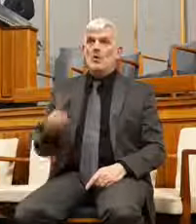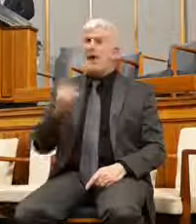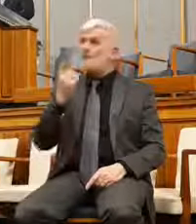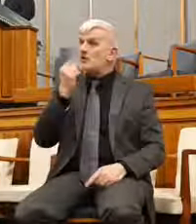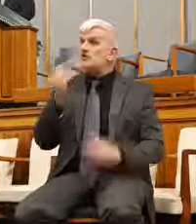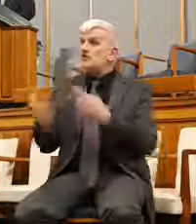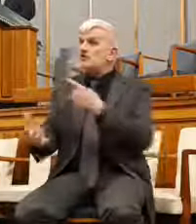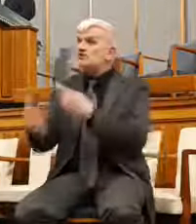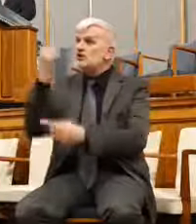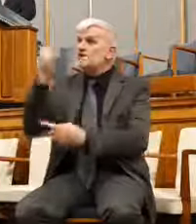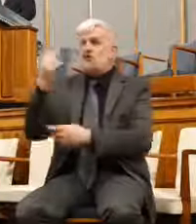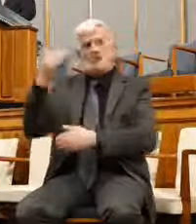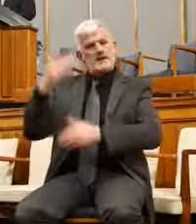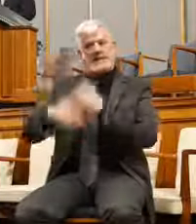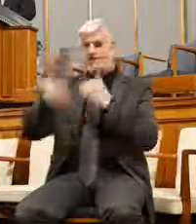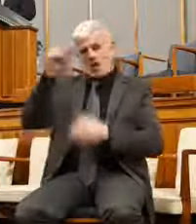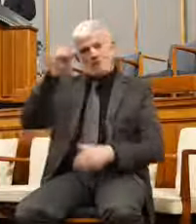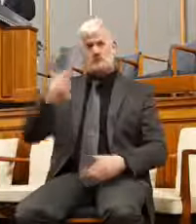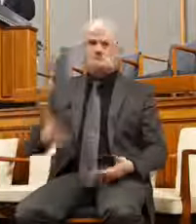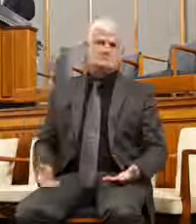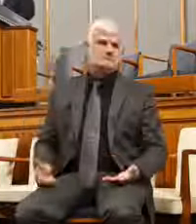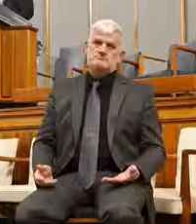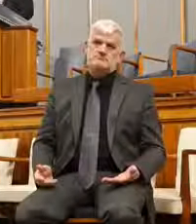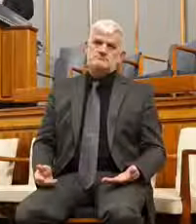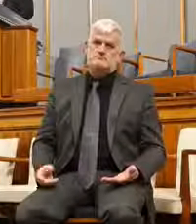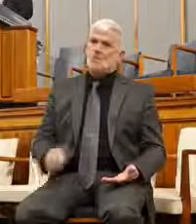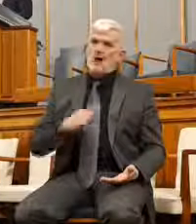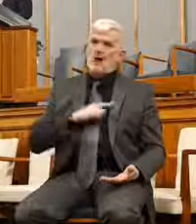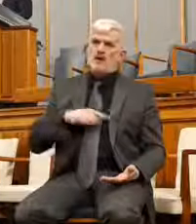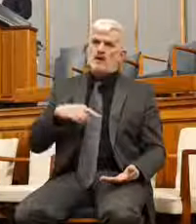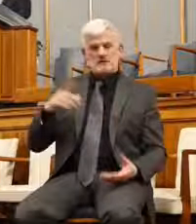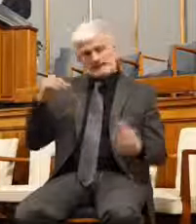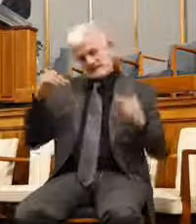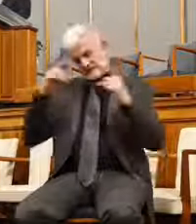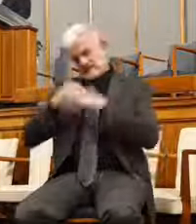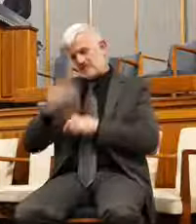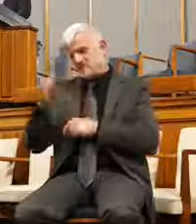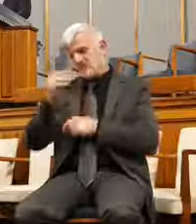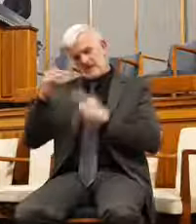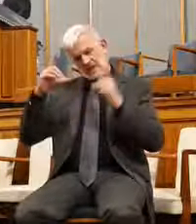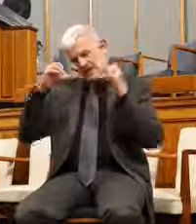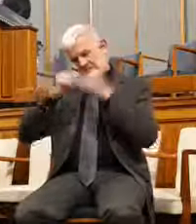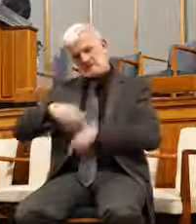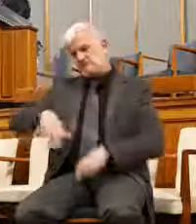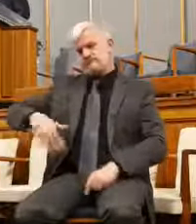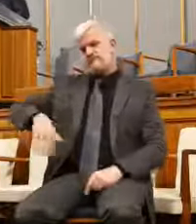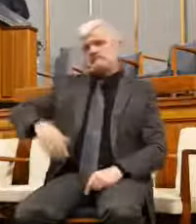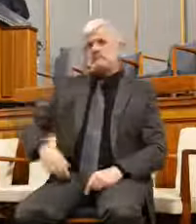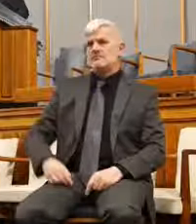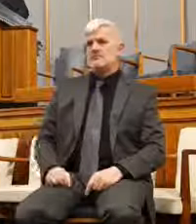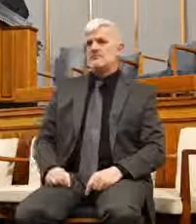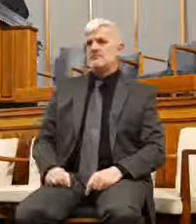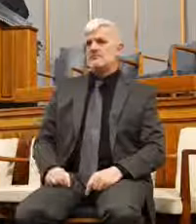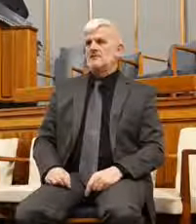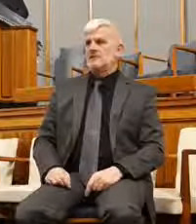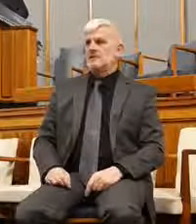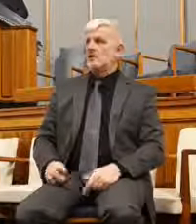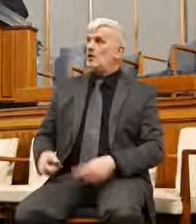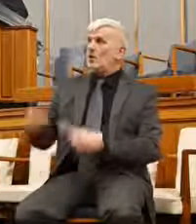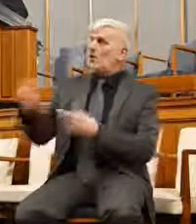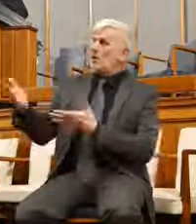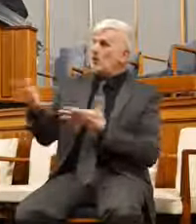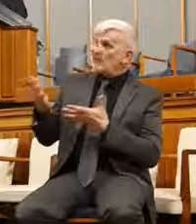you would be in the hand of God, and the life that he'd give you, and the happiness, and the depth of understanding